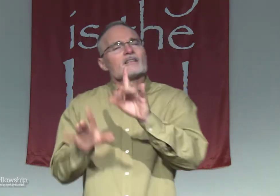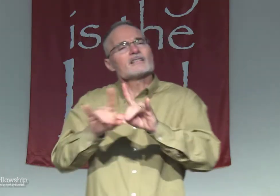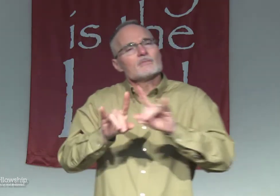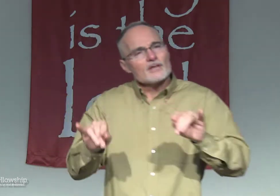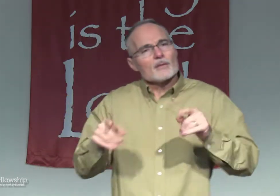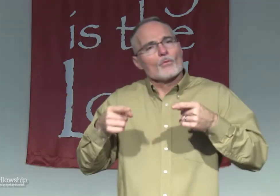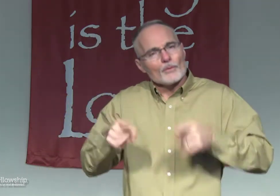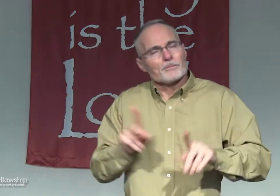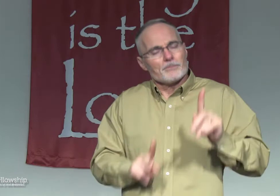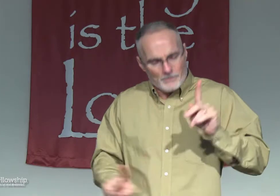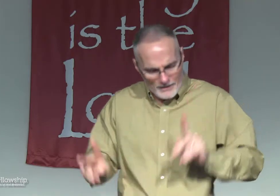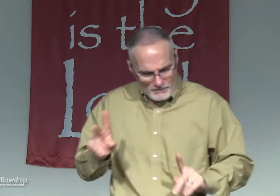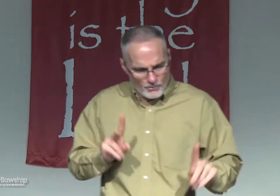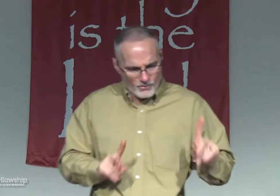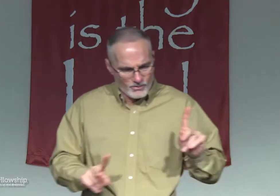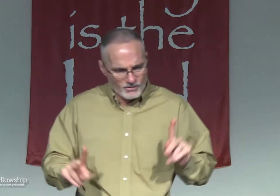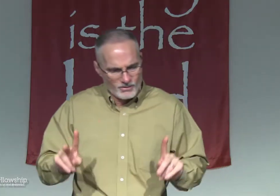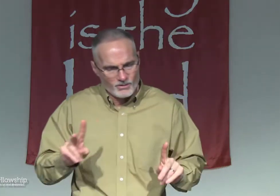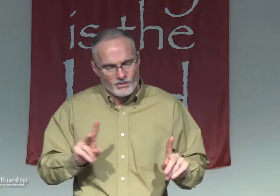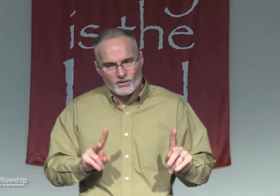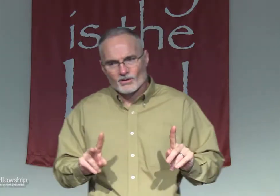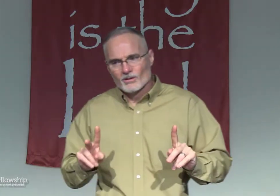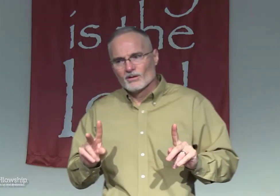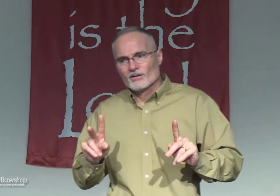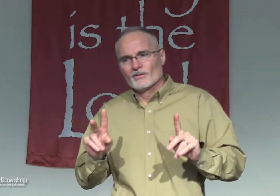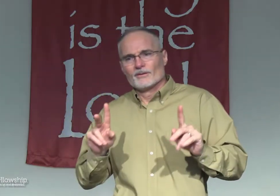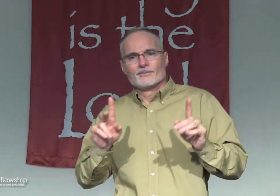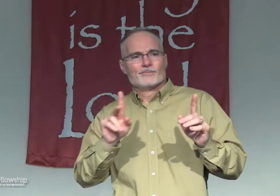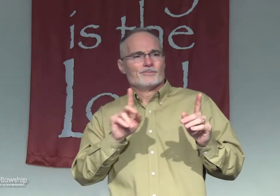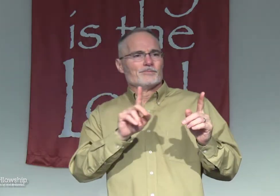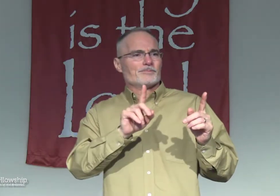process. At the same time,